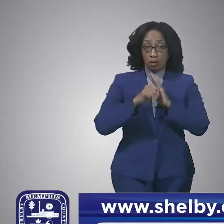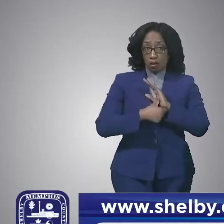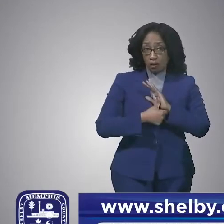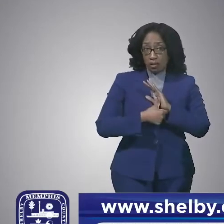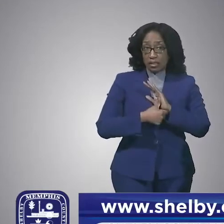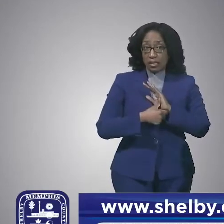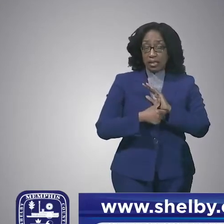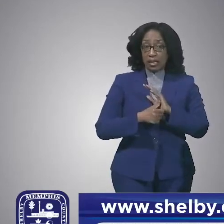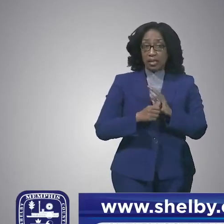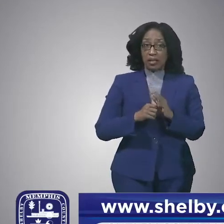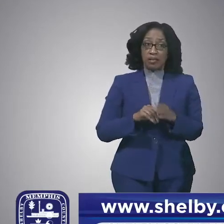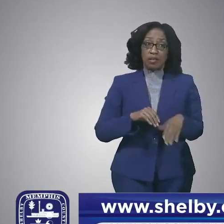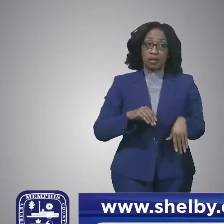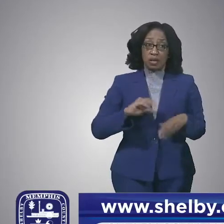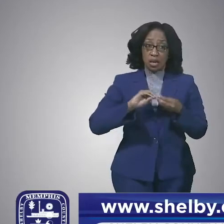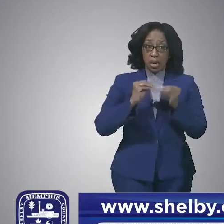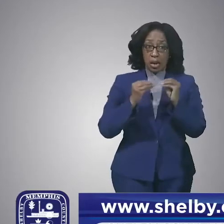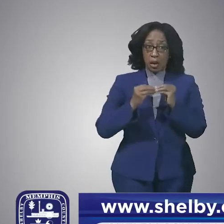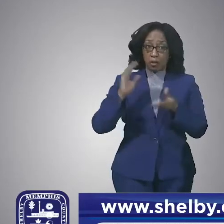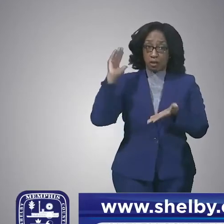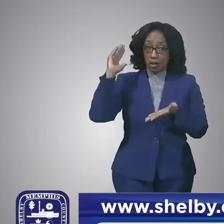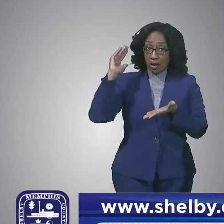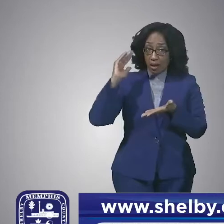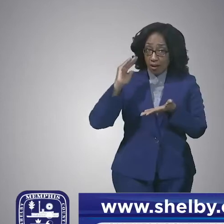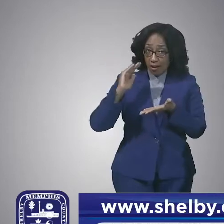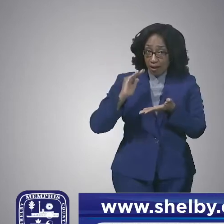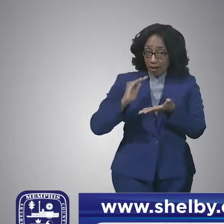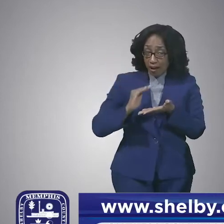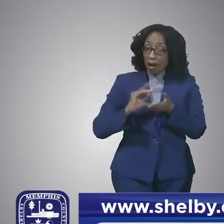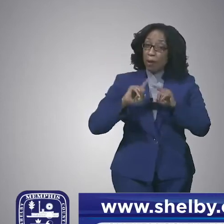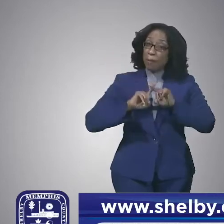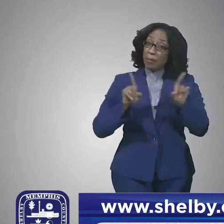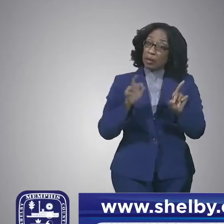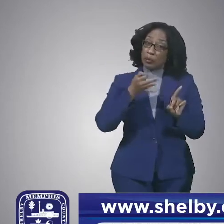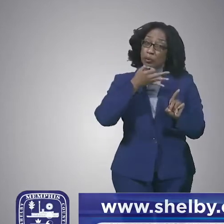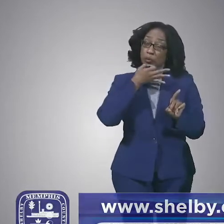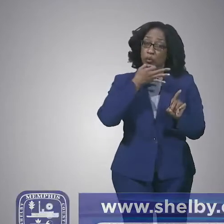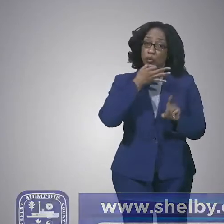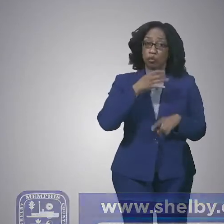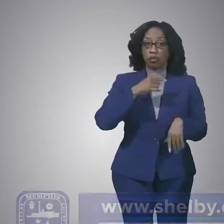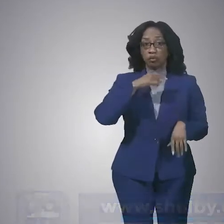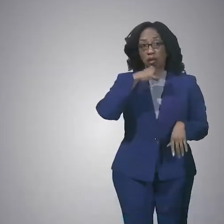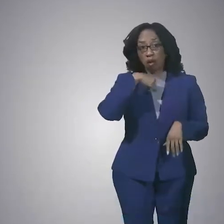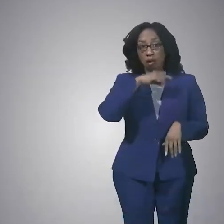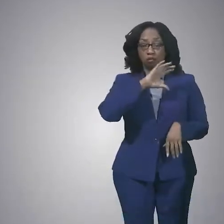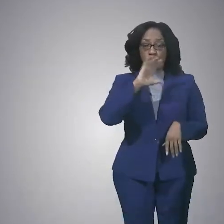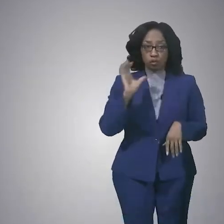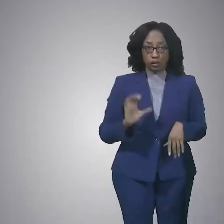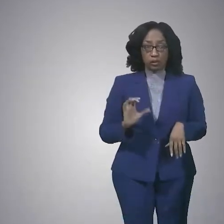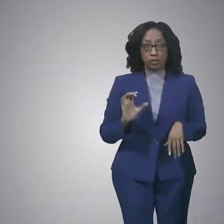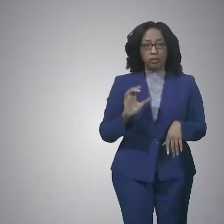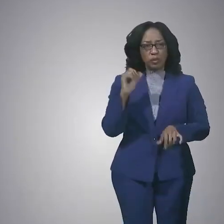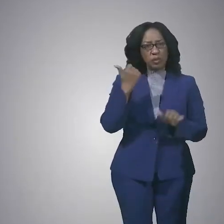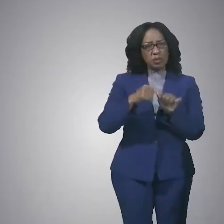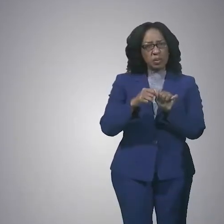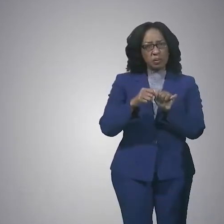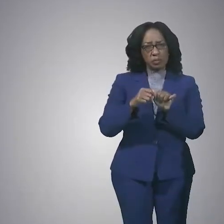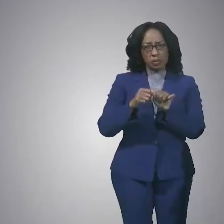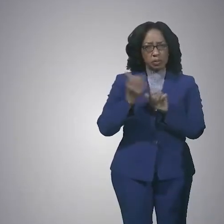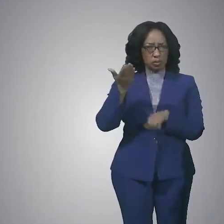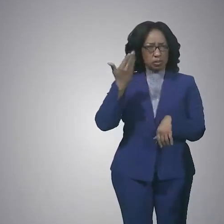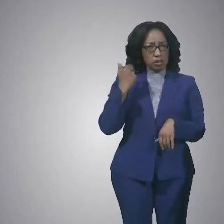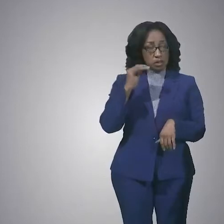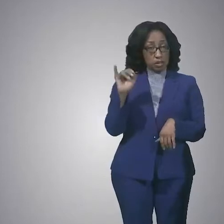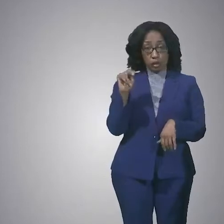down, but the holidays are fast approaching. And you'll recall when we were at very low numbers back in